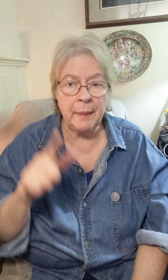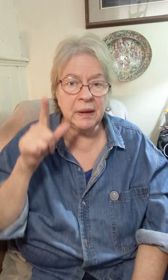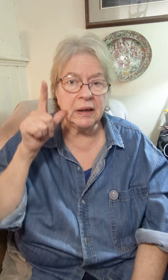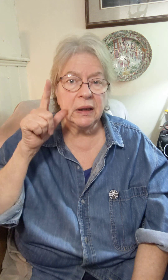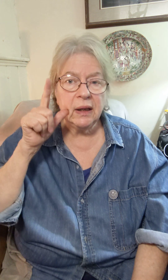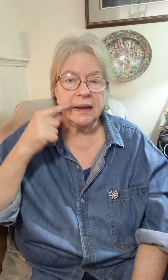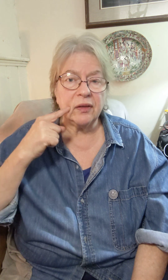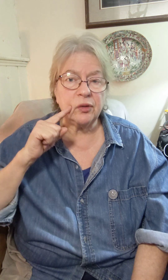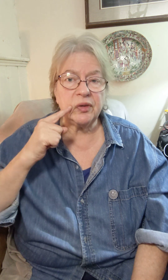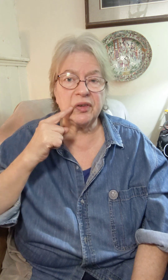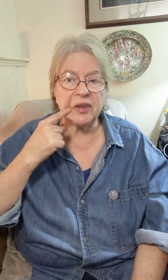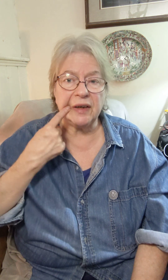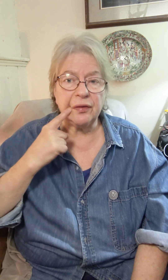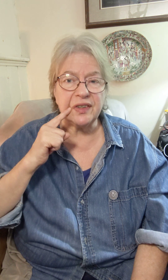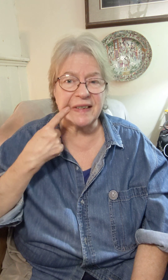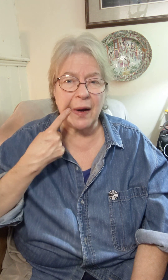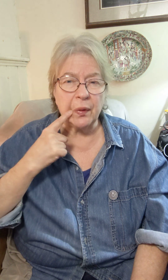Lemon. Now this was the sign for sour,